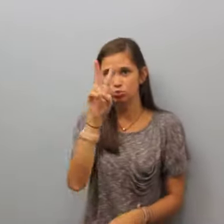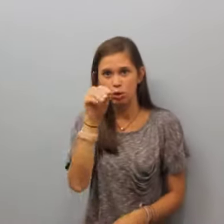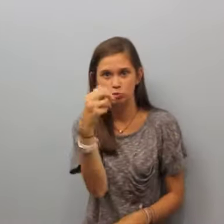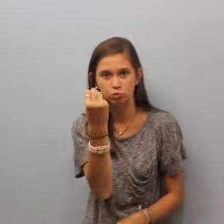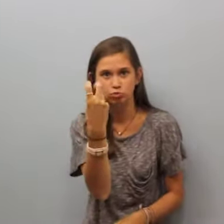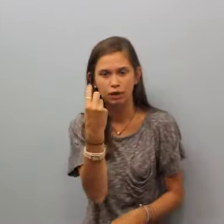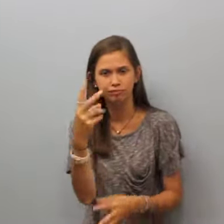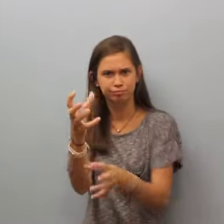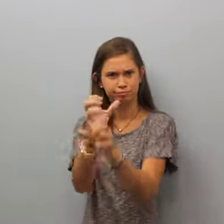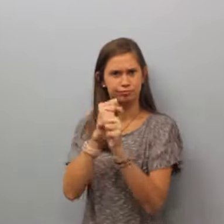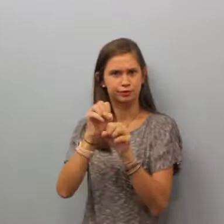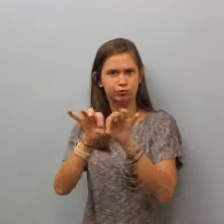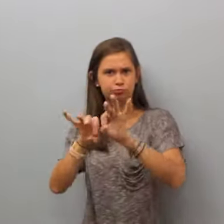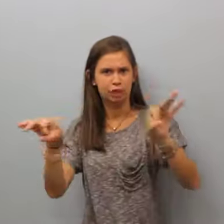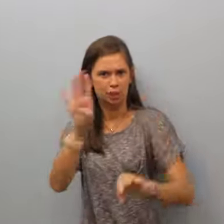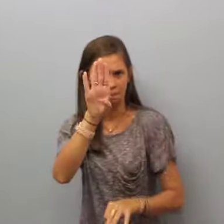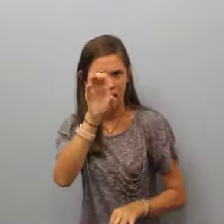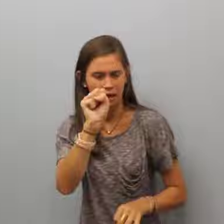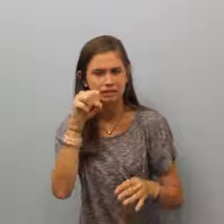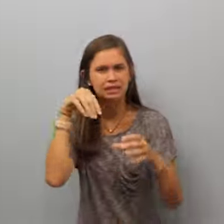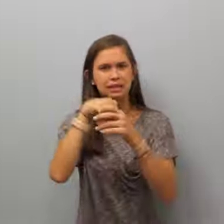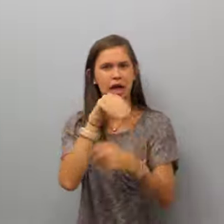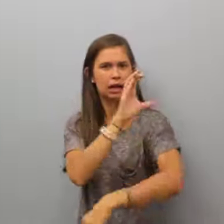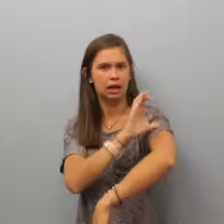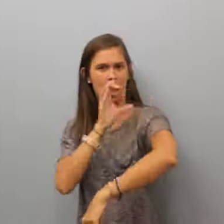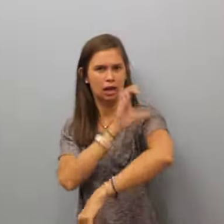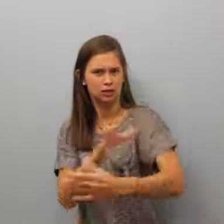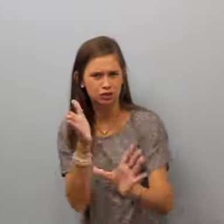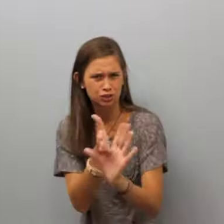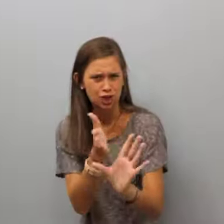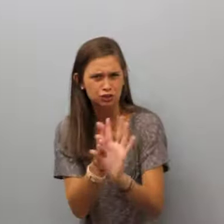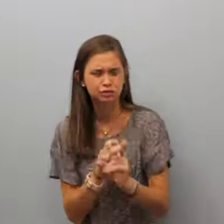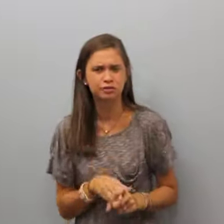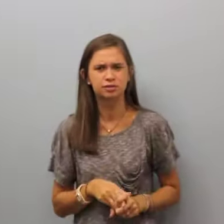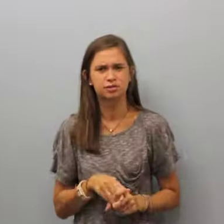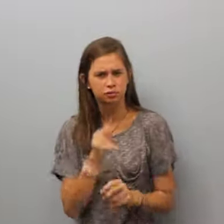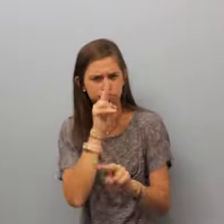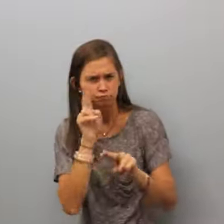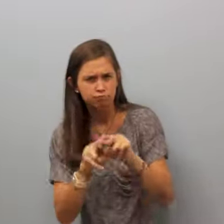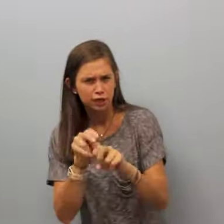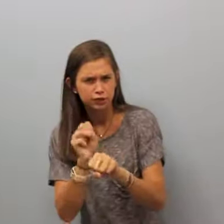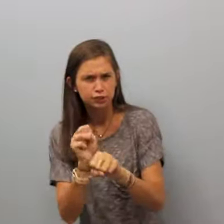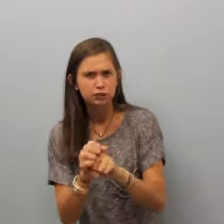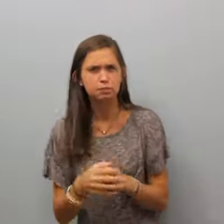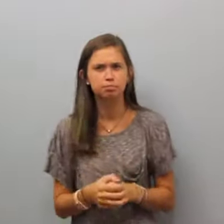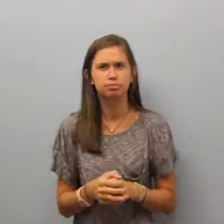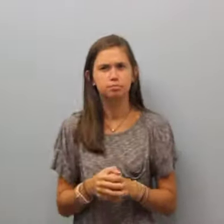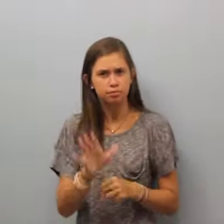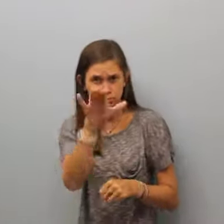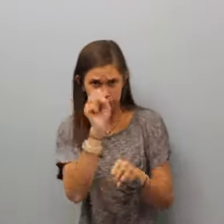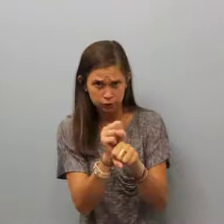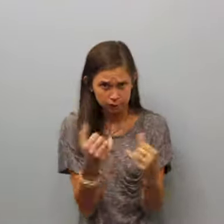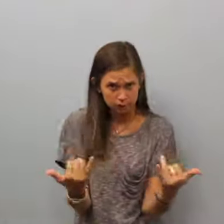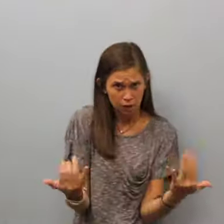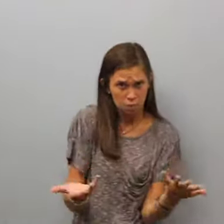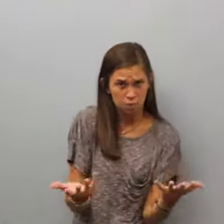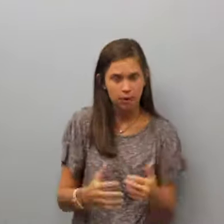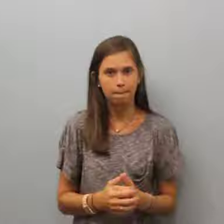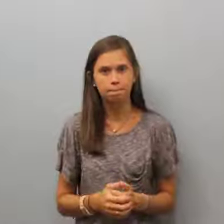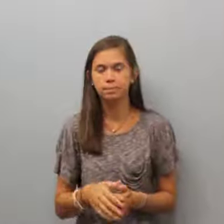Jackie went to Rochester Institute of Technology and stayed in school until she graduated just recently in 2012, getting a degree in